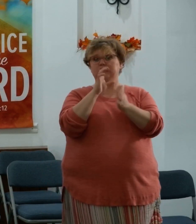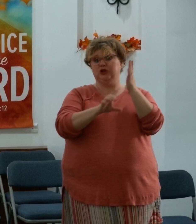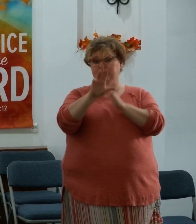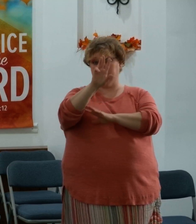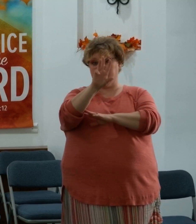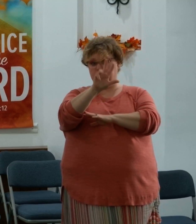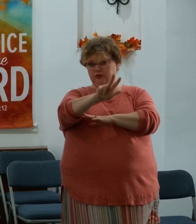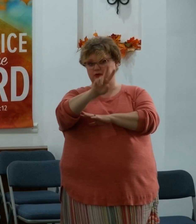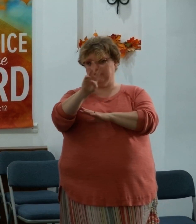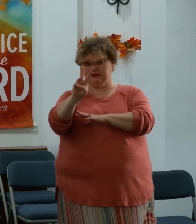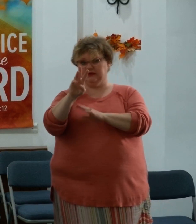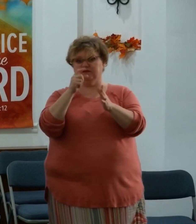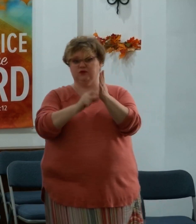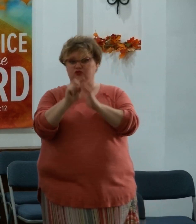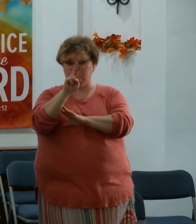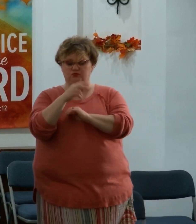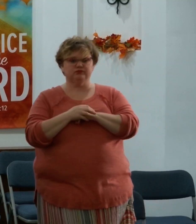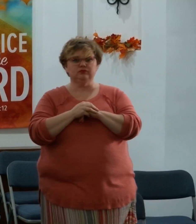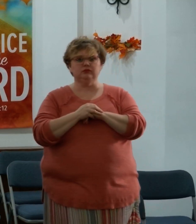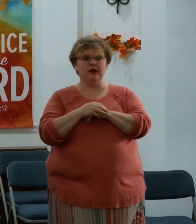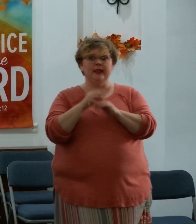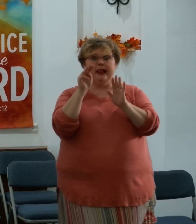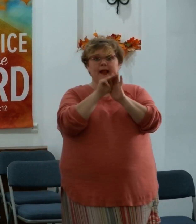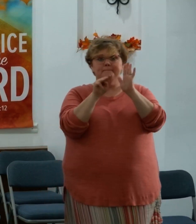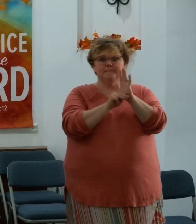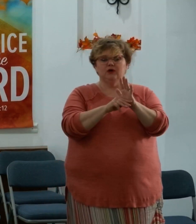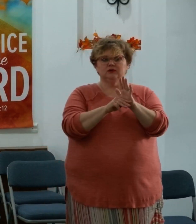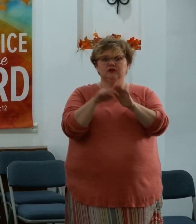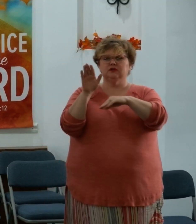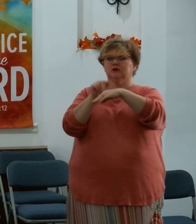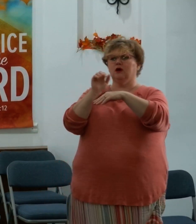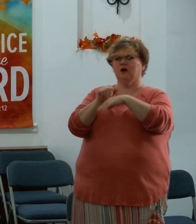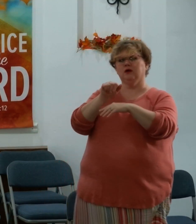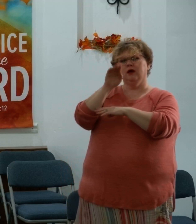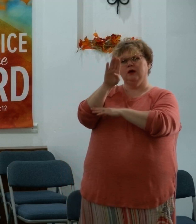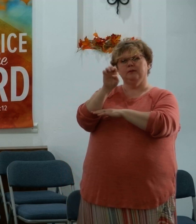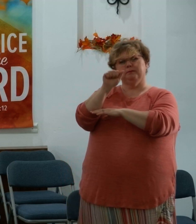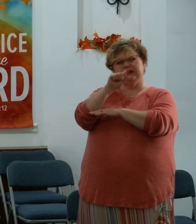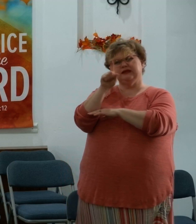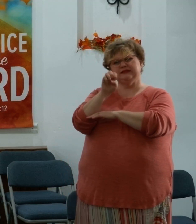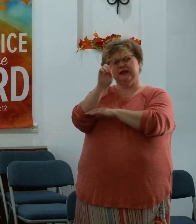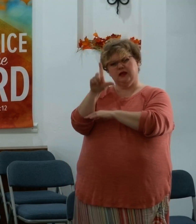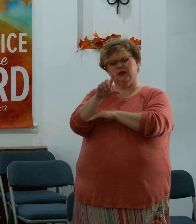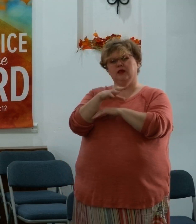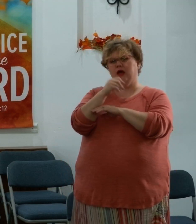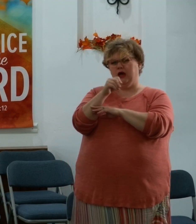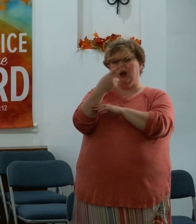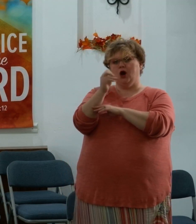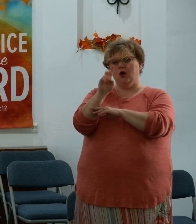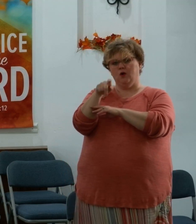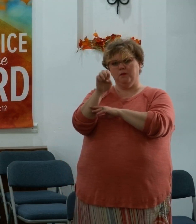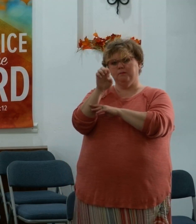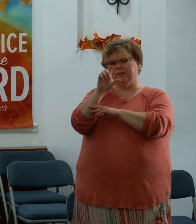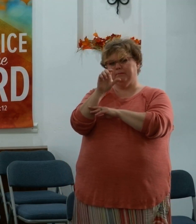verse 2. Then Moses summoned Bezalel and Oholiab and every skilled